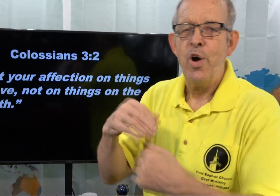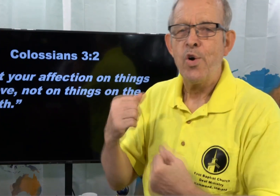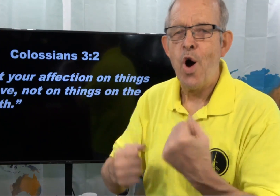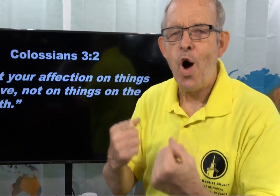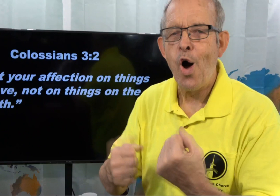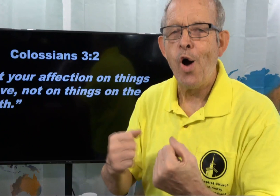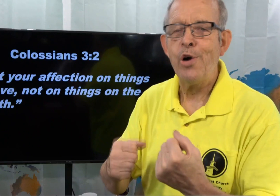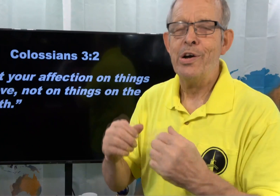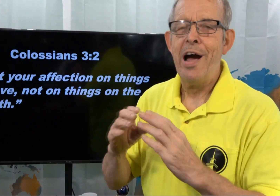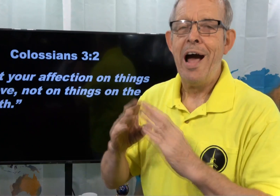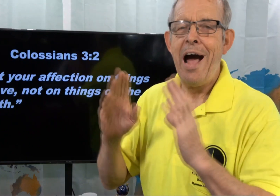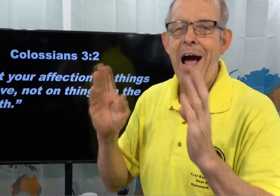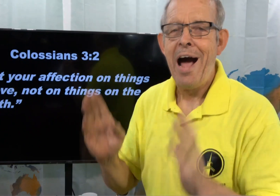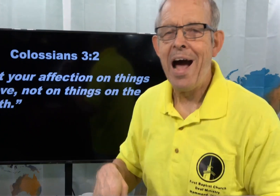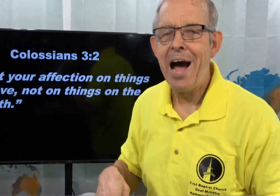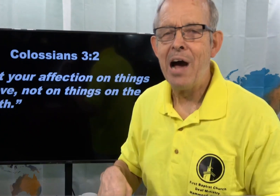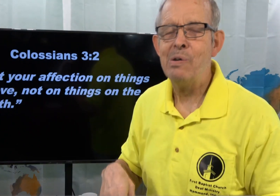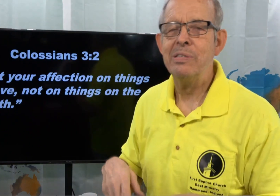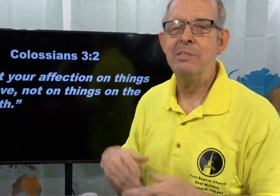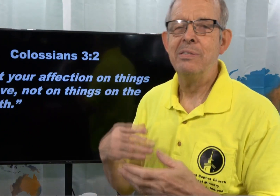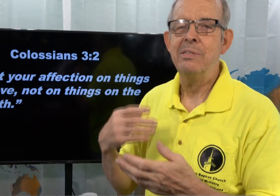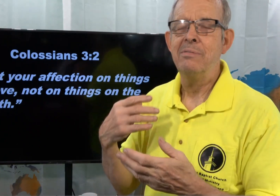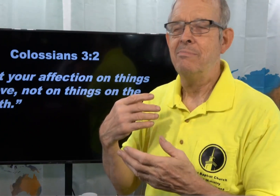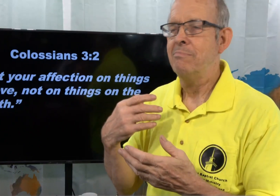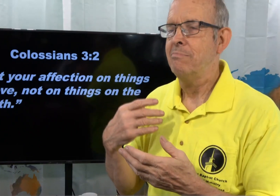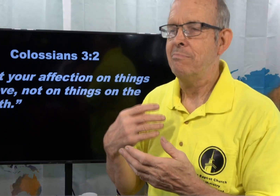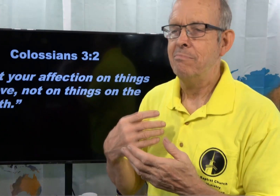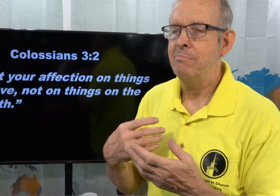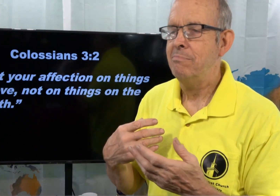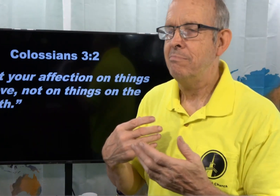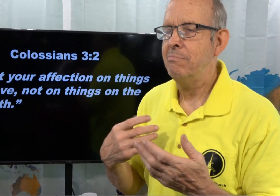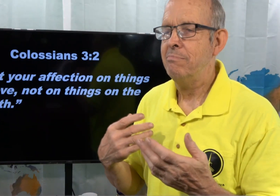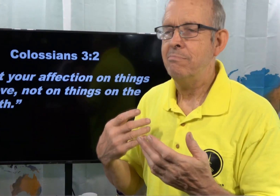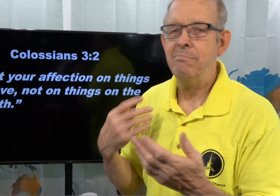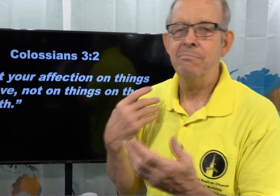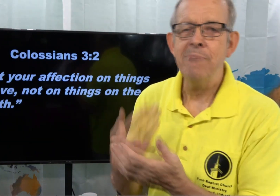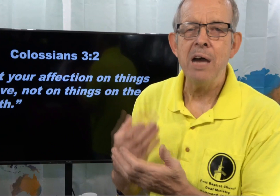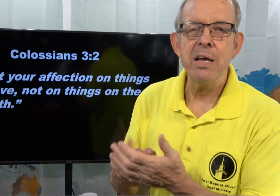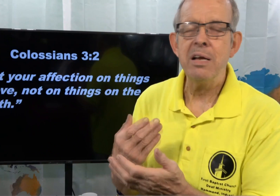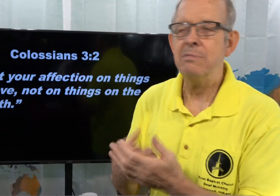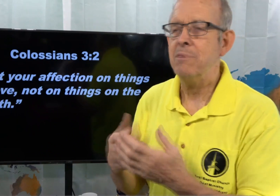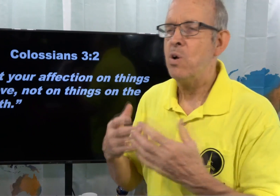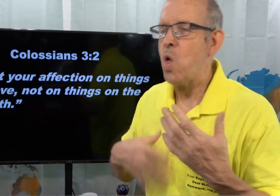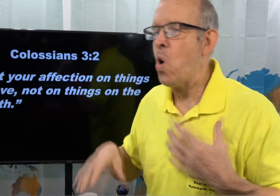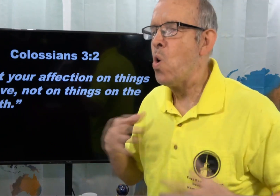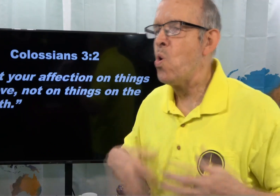cause how Modern groove.